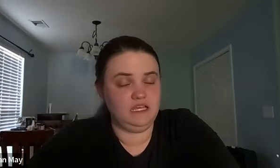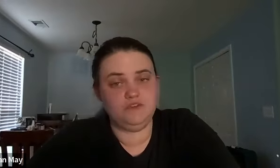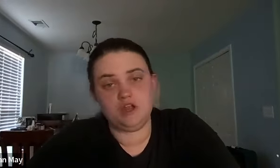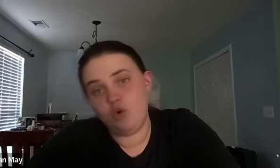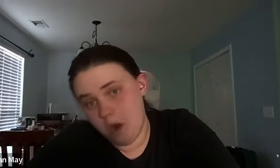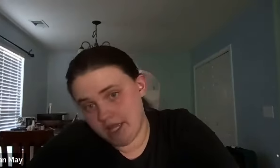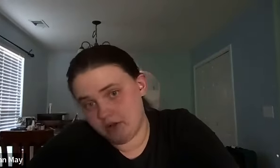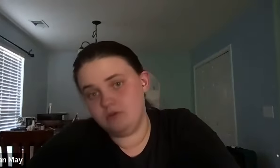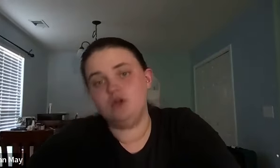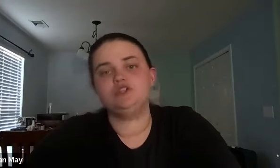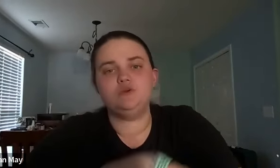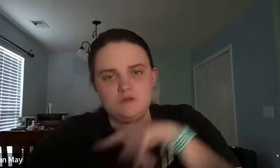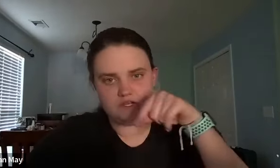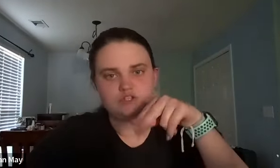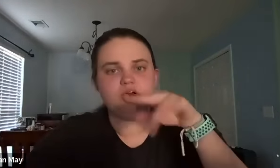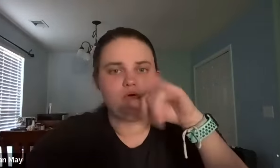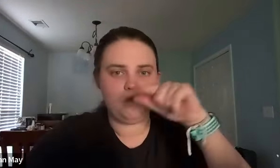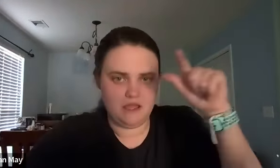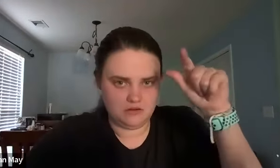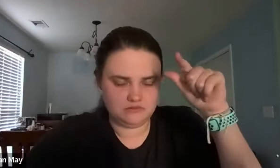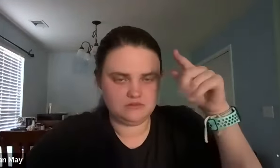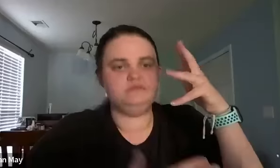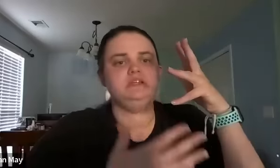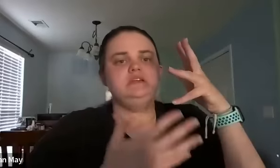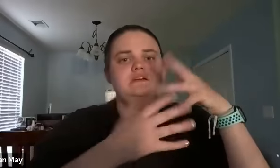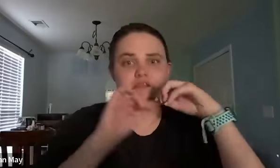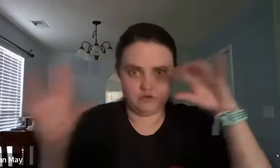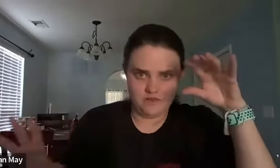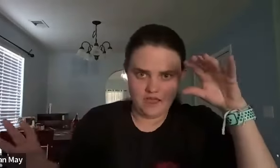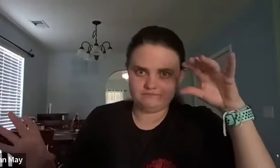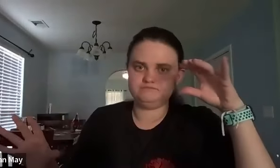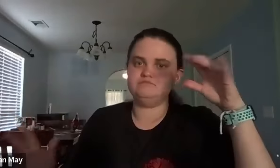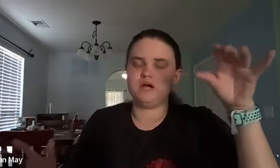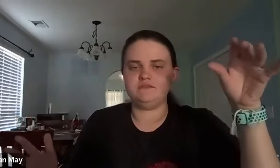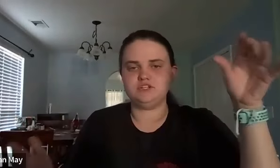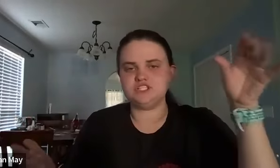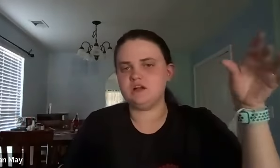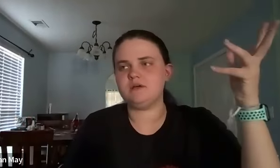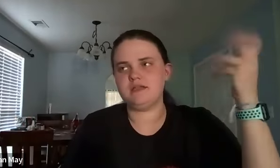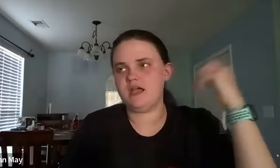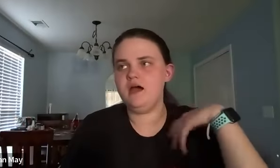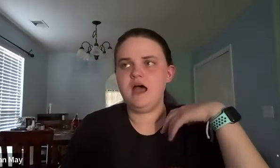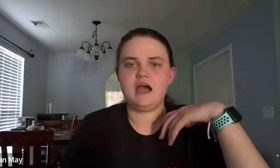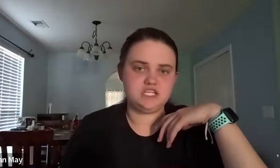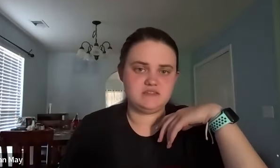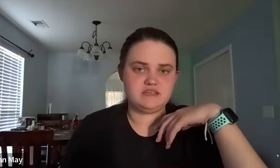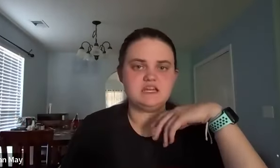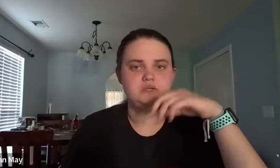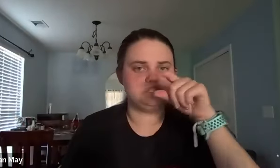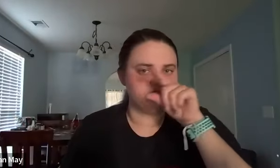if you had quail, you would finger spell quail to be clear on that. But if you're just talking about like, I had chicken last night, you would just say I